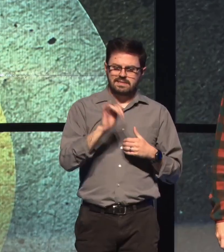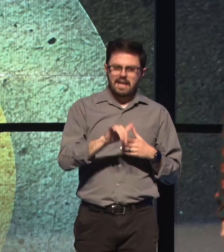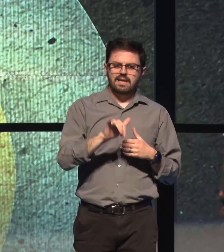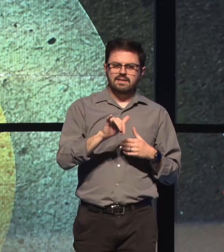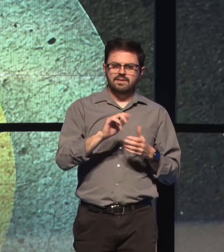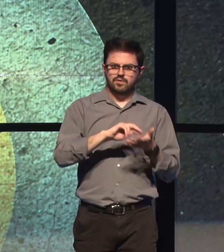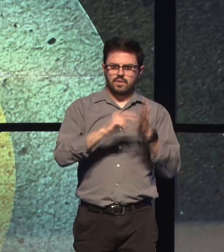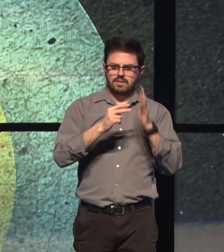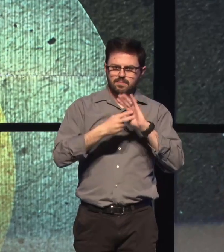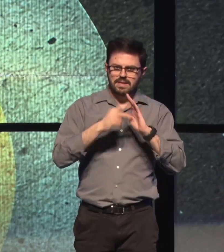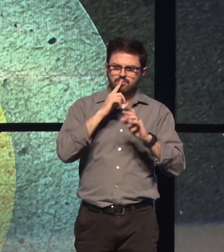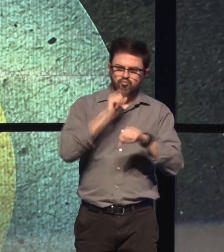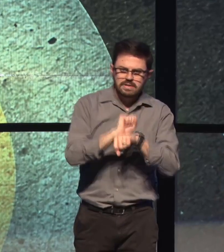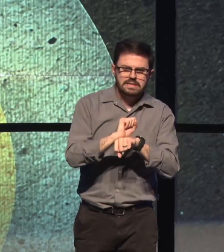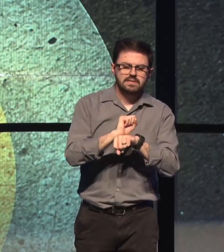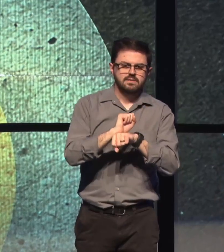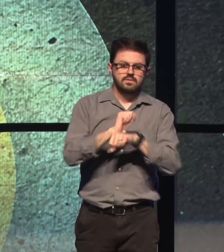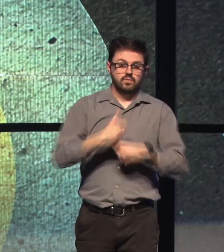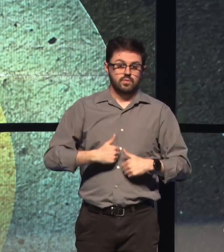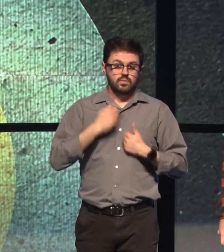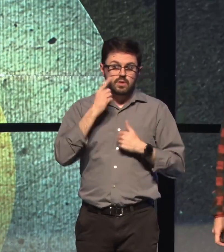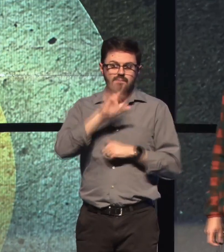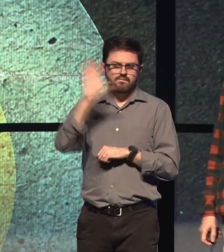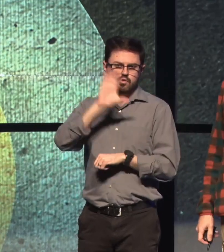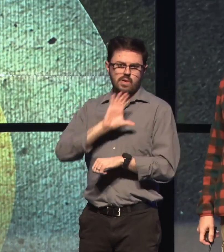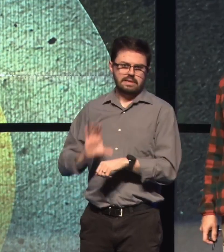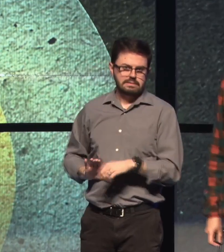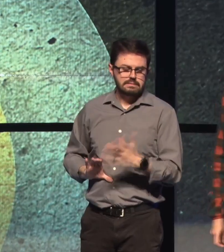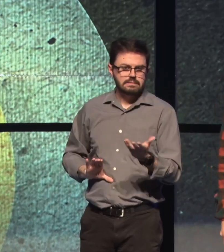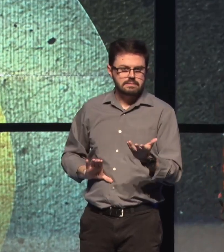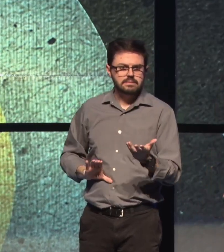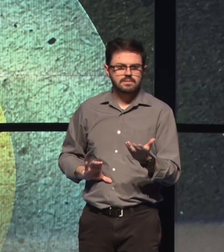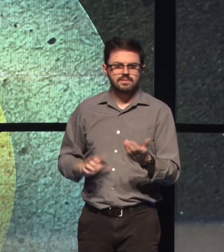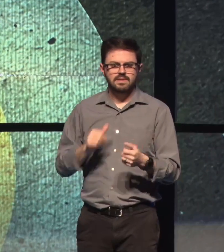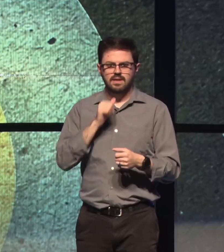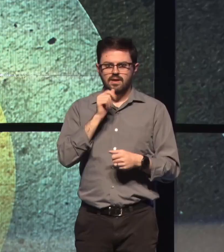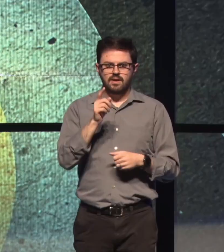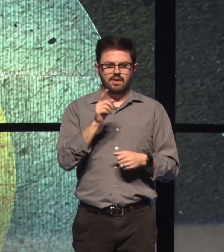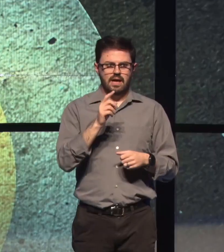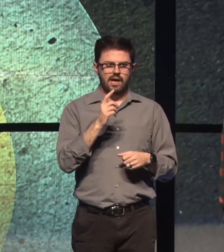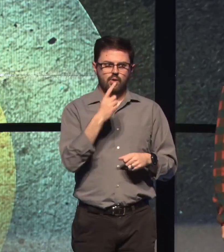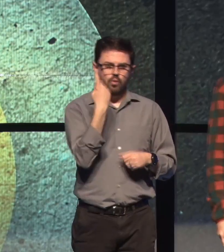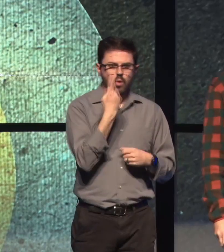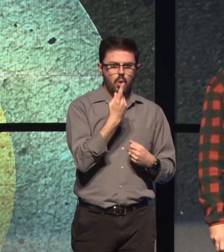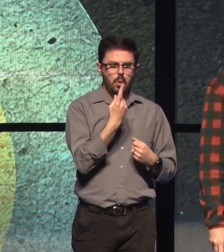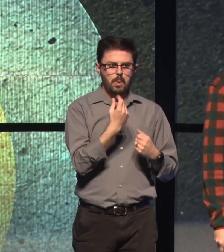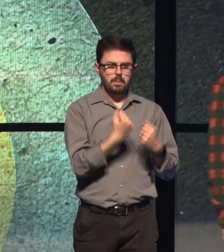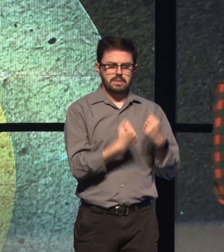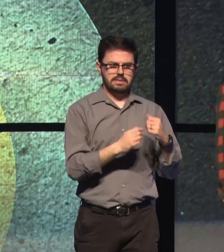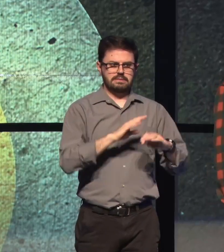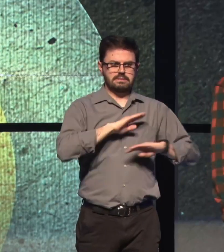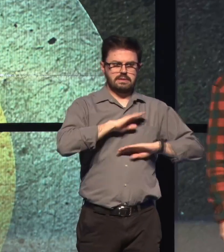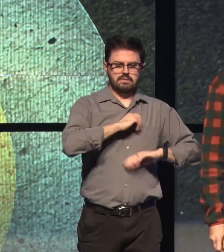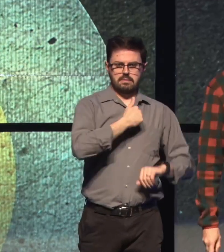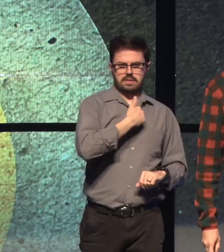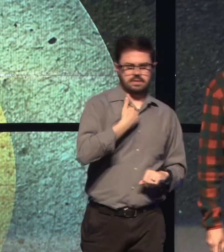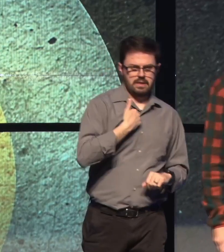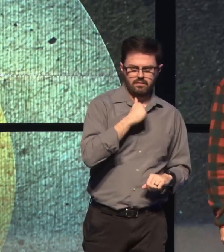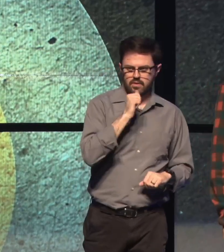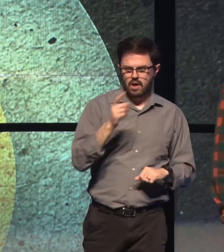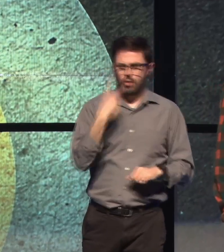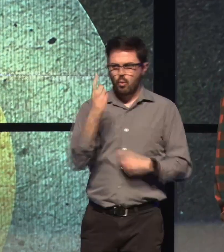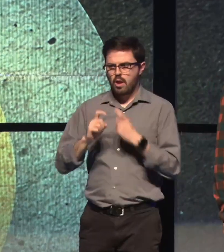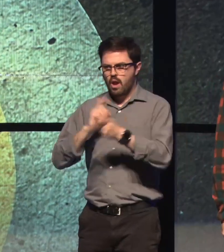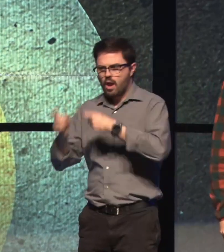for Christ. This is what it means to, I'm not going to live for myself. I'm not going to live for others. I'm going to live for Christ,